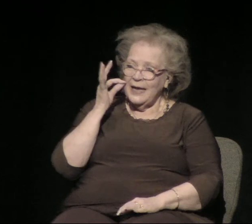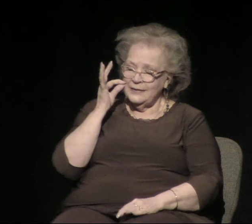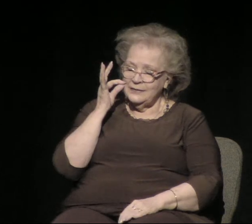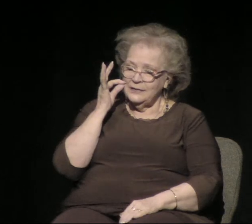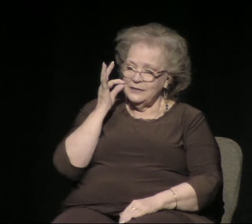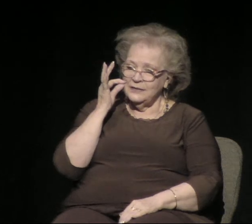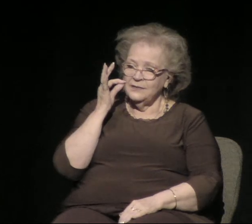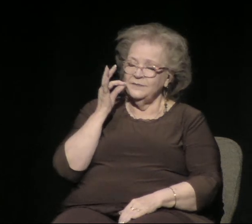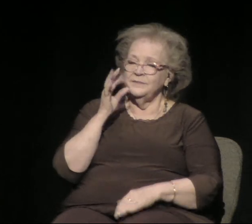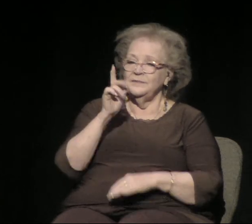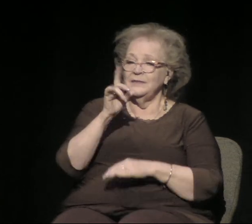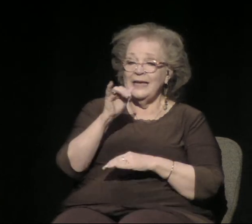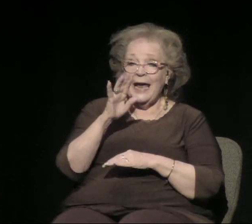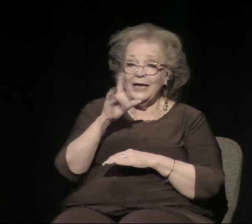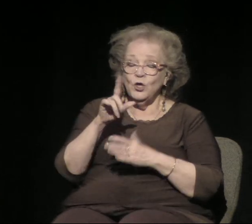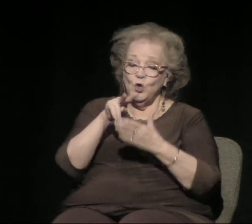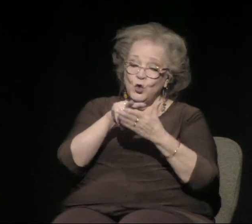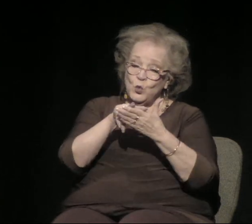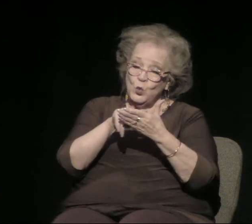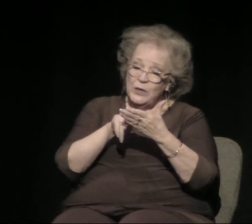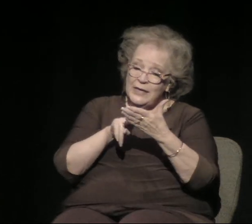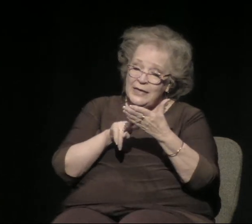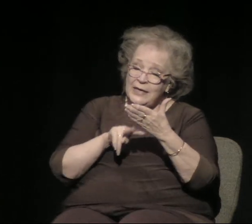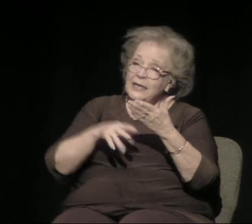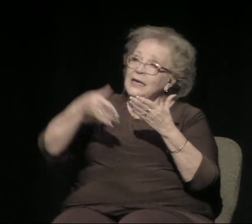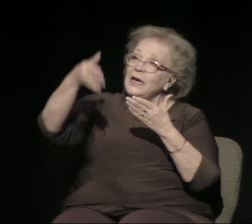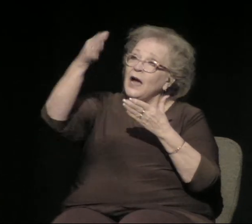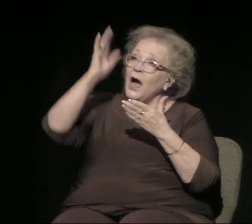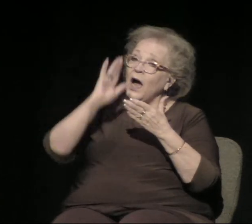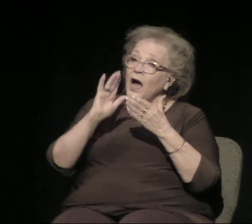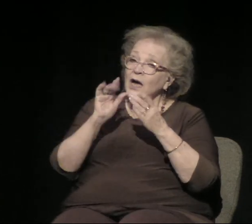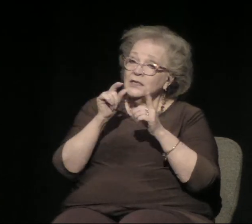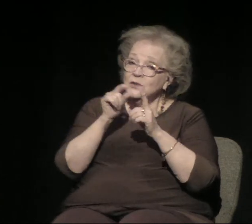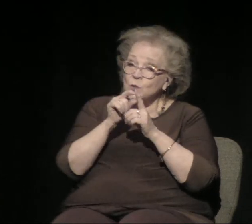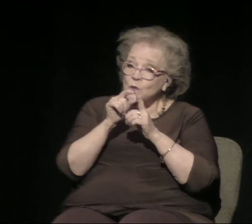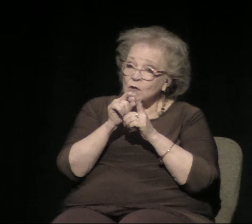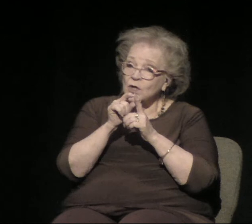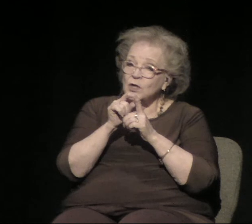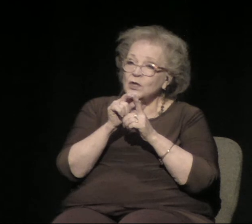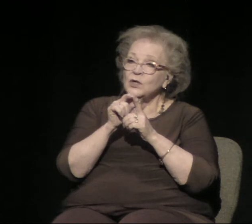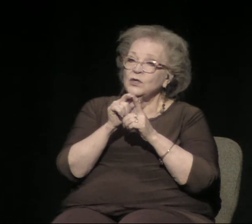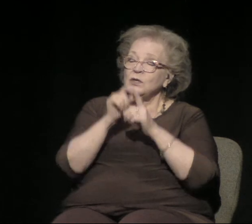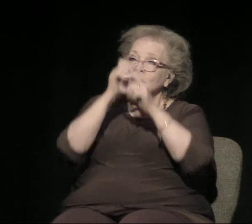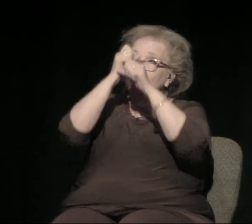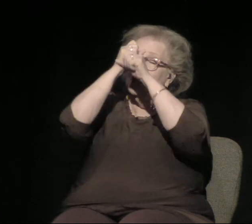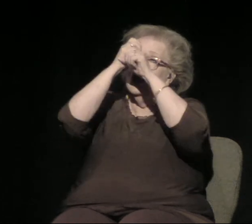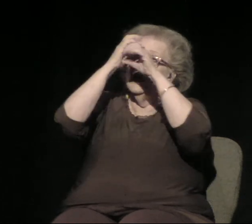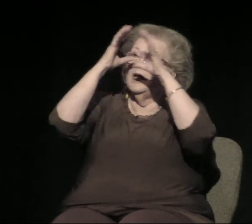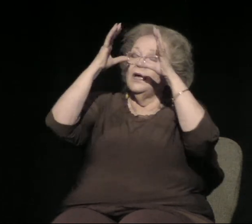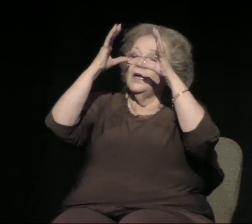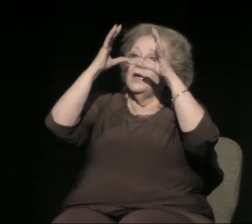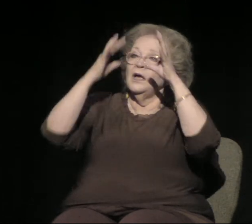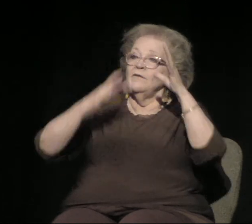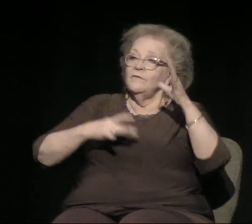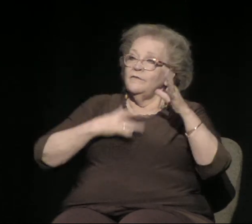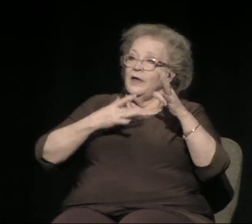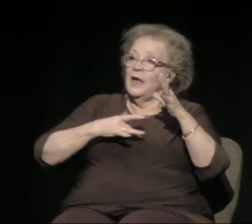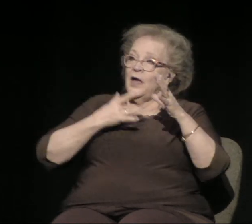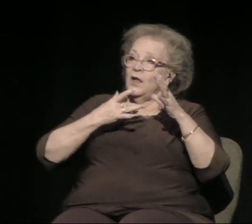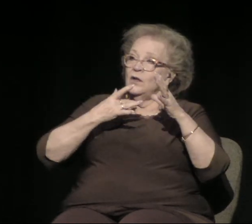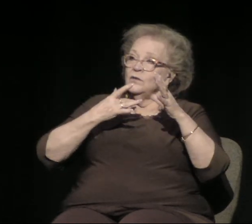devotion. And through reading the word of God, he had a major revelation. He became convinced